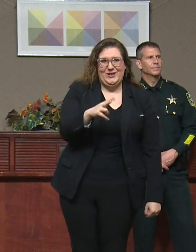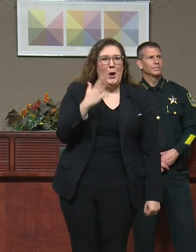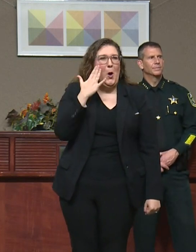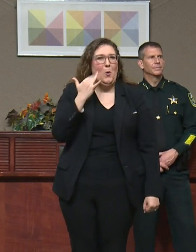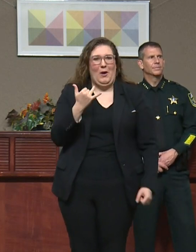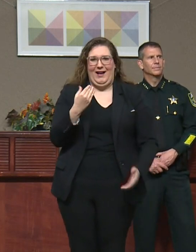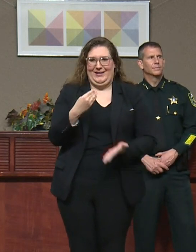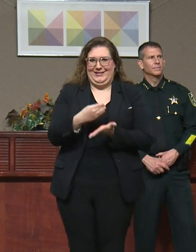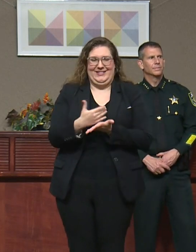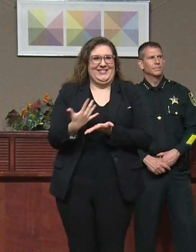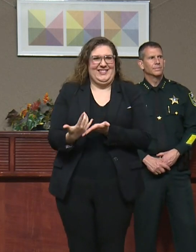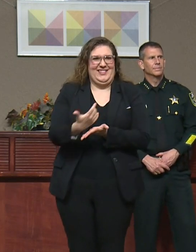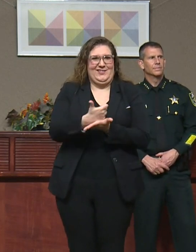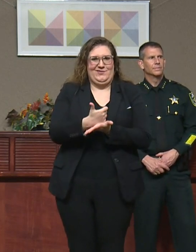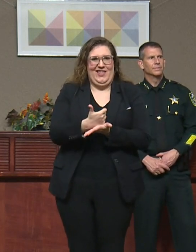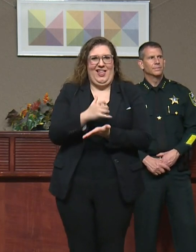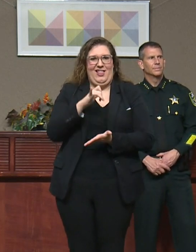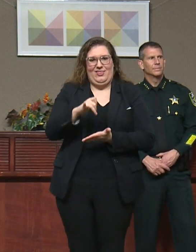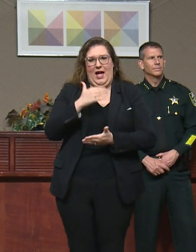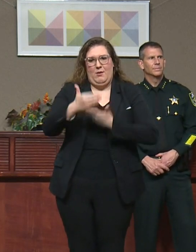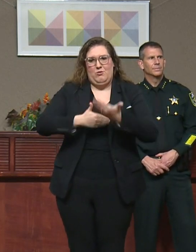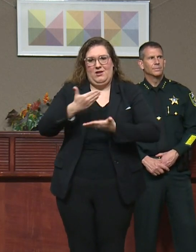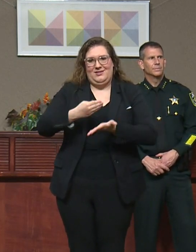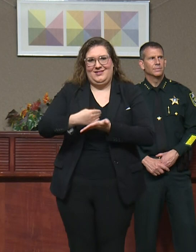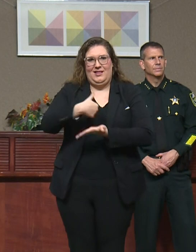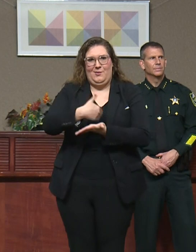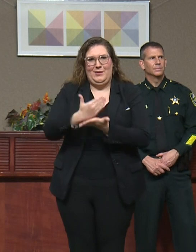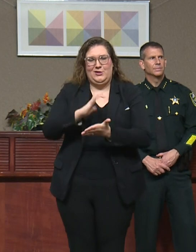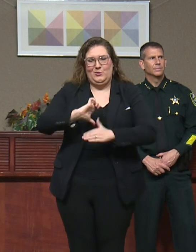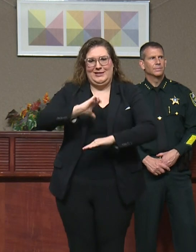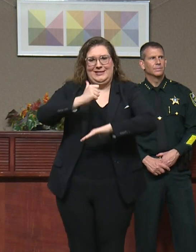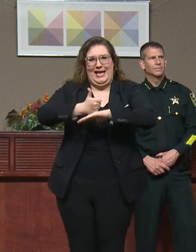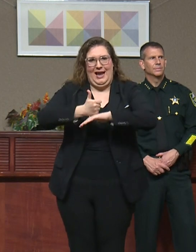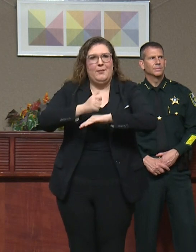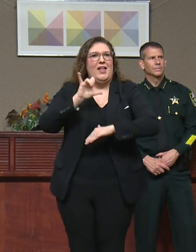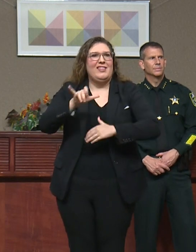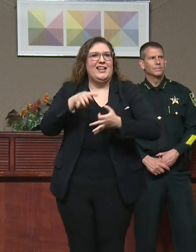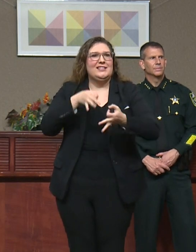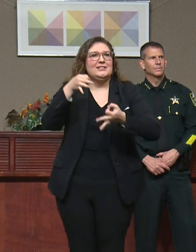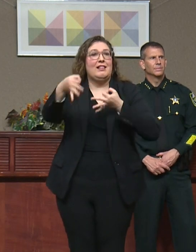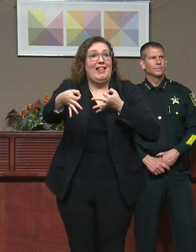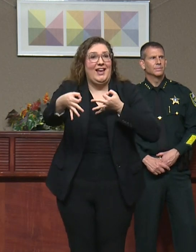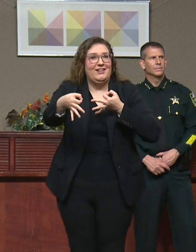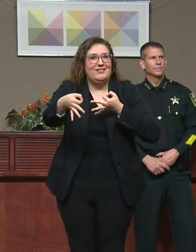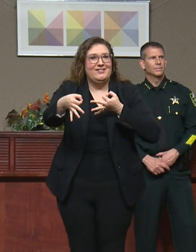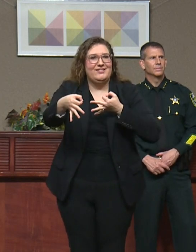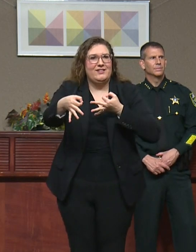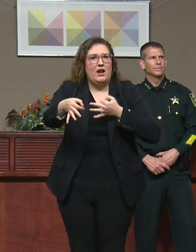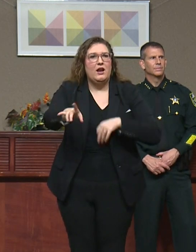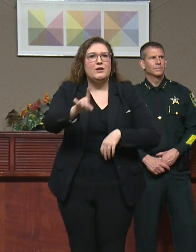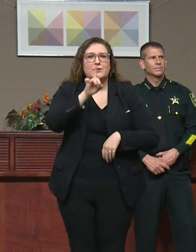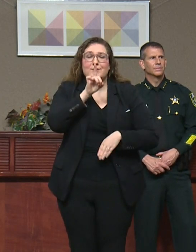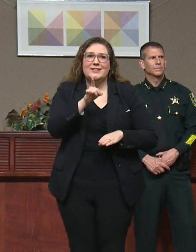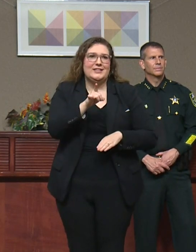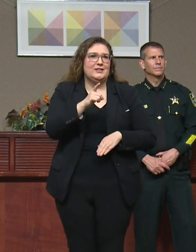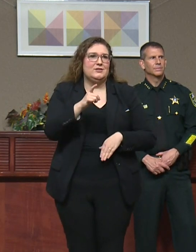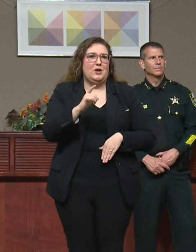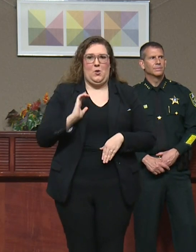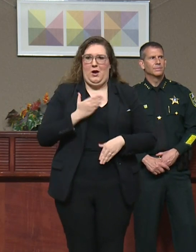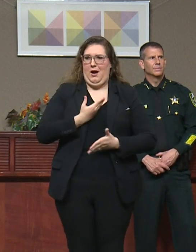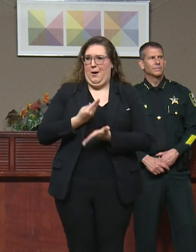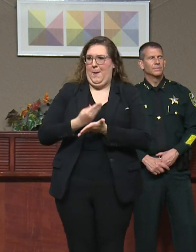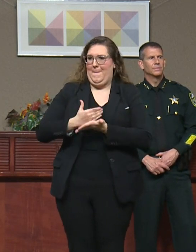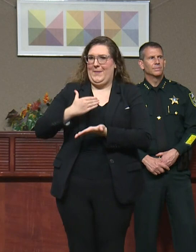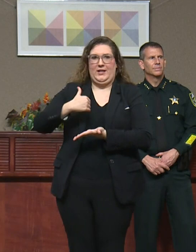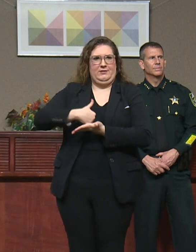The valuations were essentially on the books in January of this year. So prior to the pandemic is what